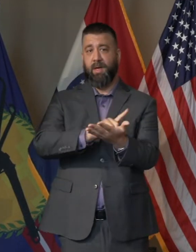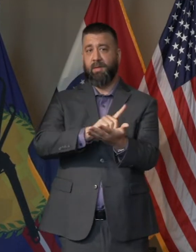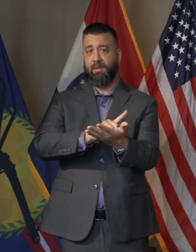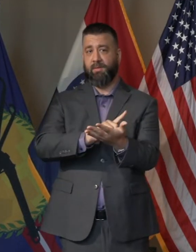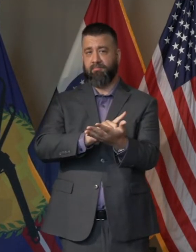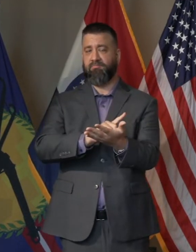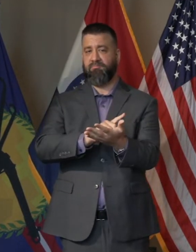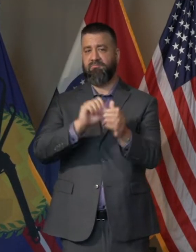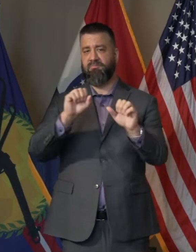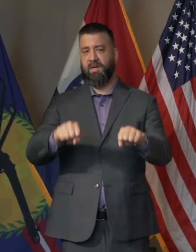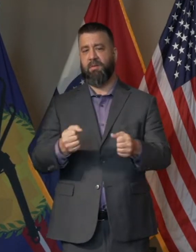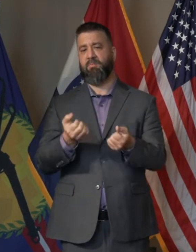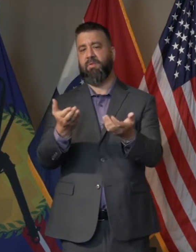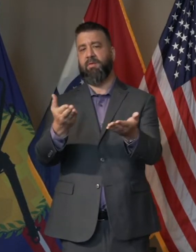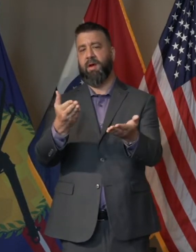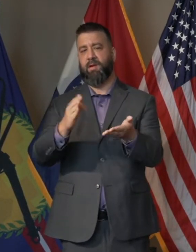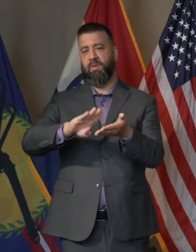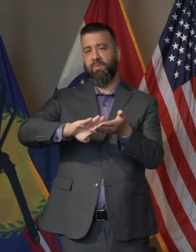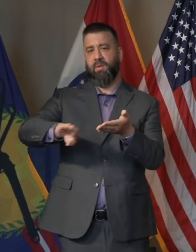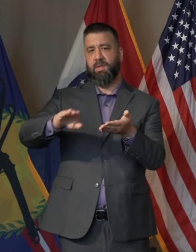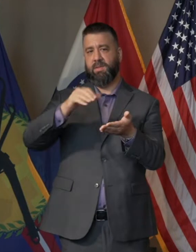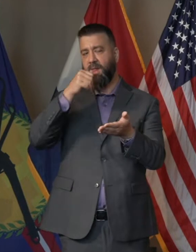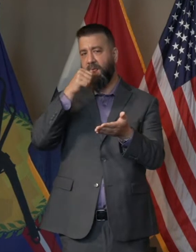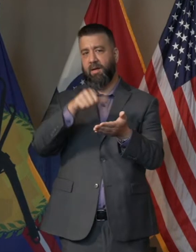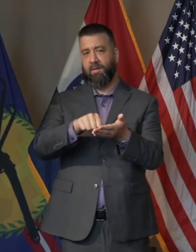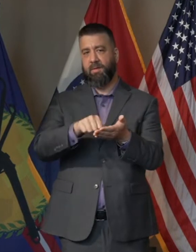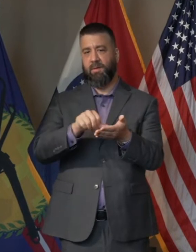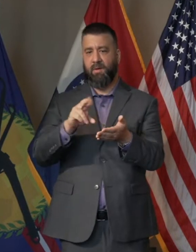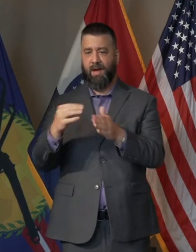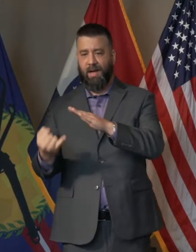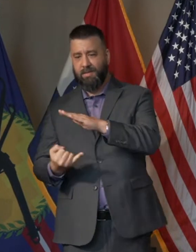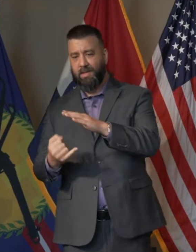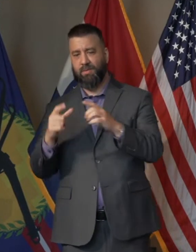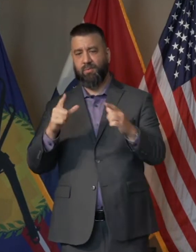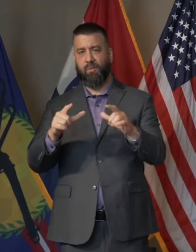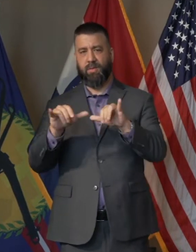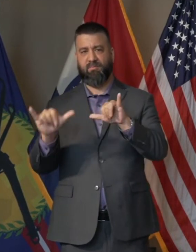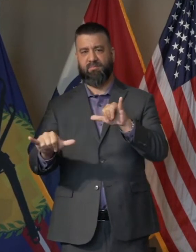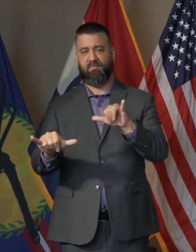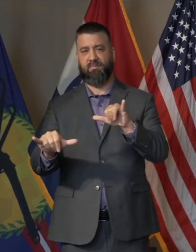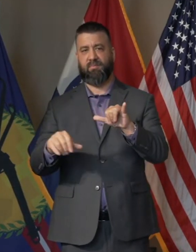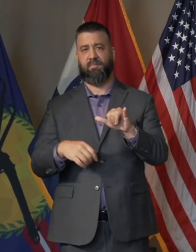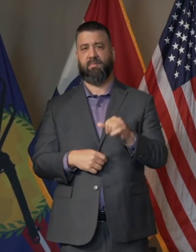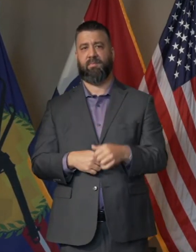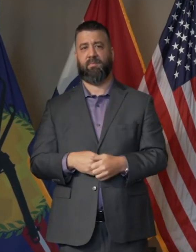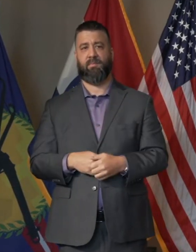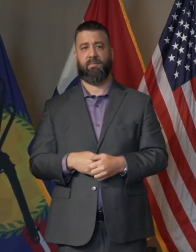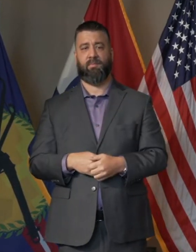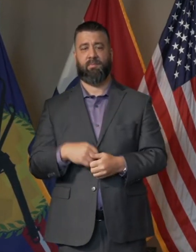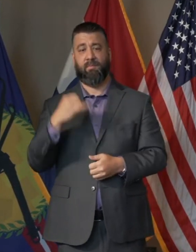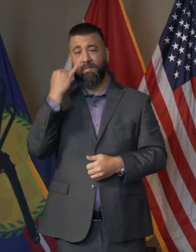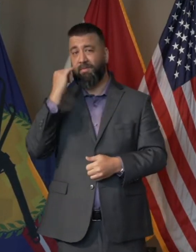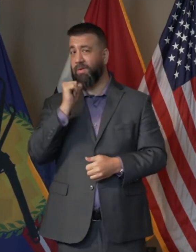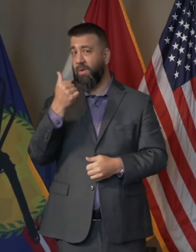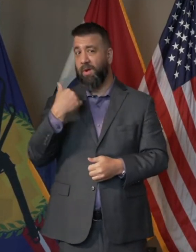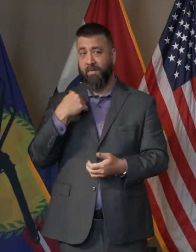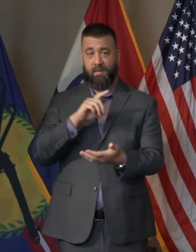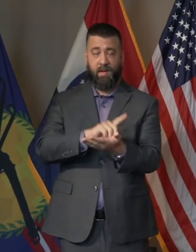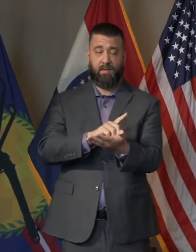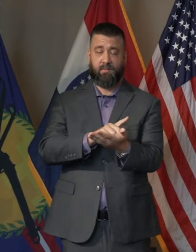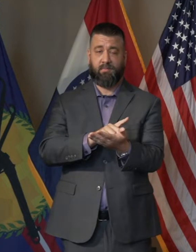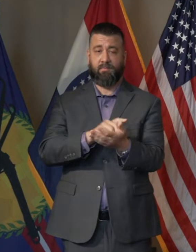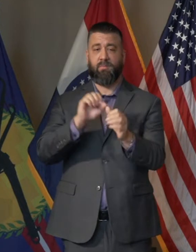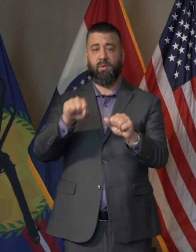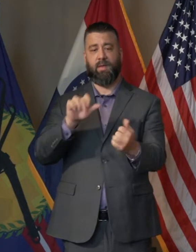is authorized to provide you with a release from quarantine or a release from isolation letters. If you do not have a primary care physician, then you